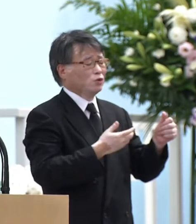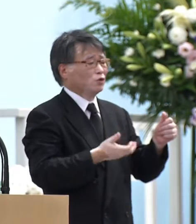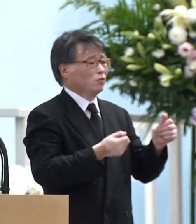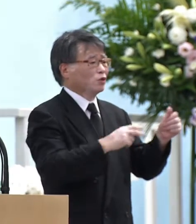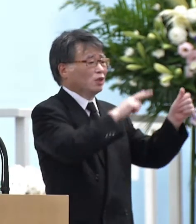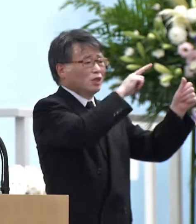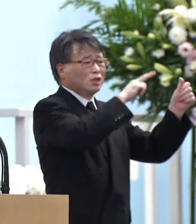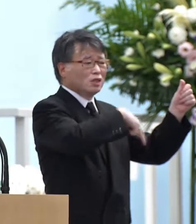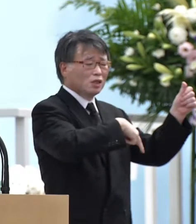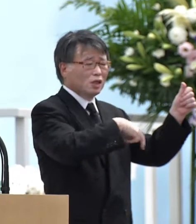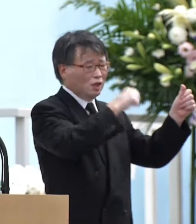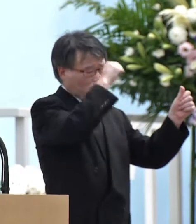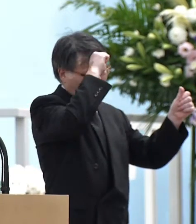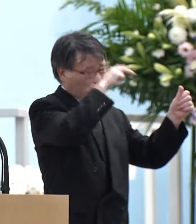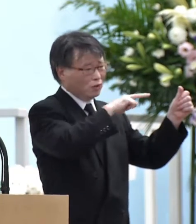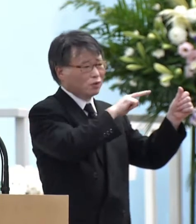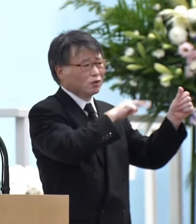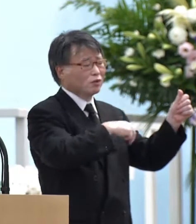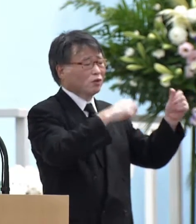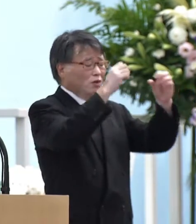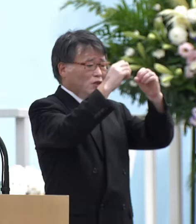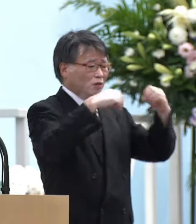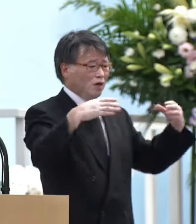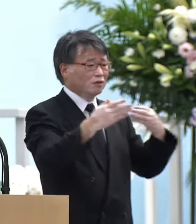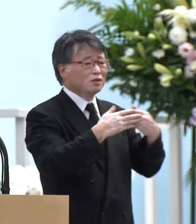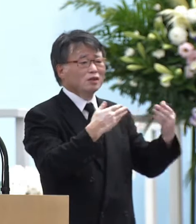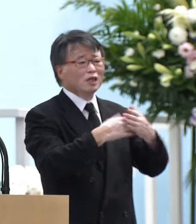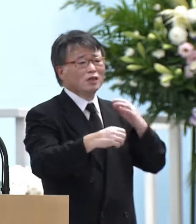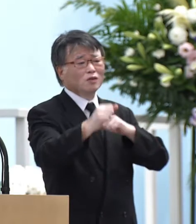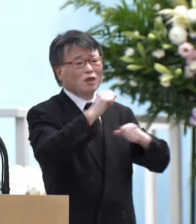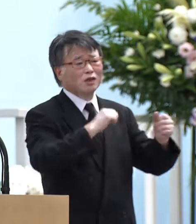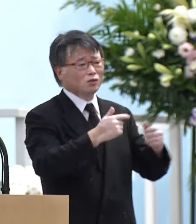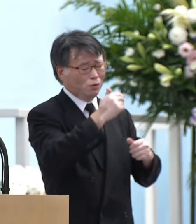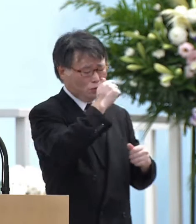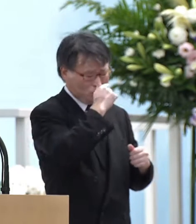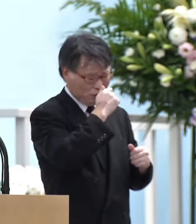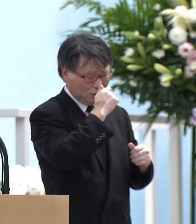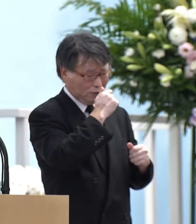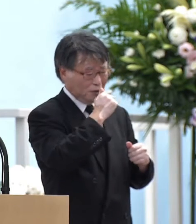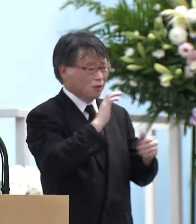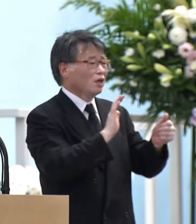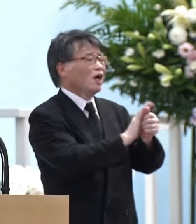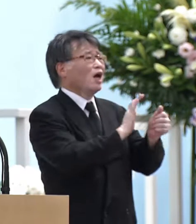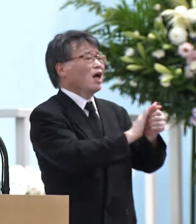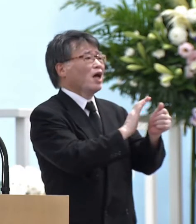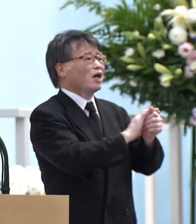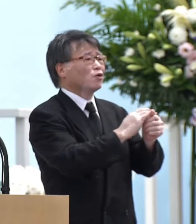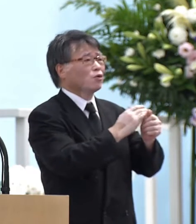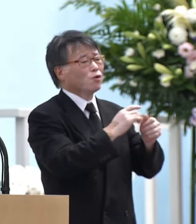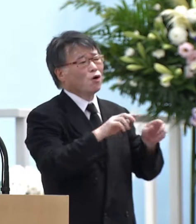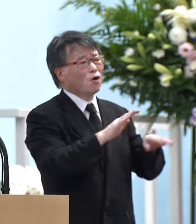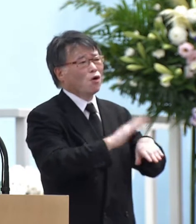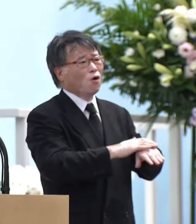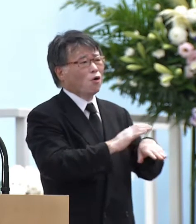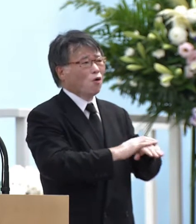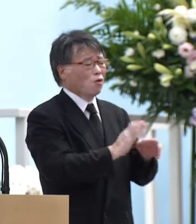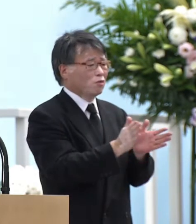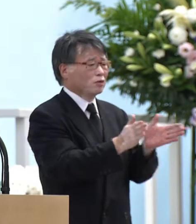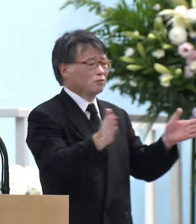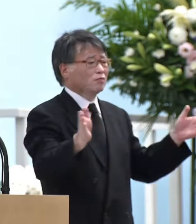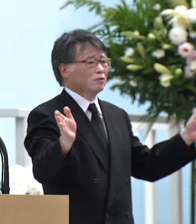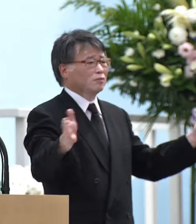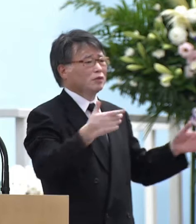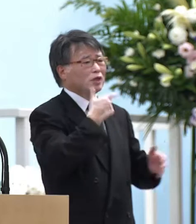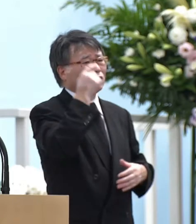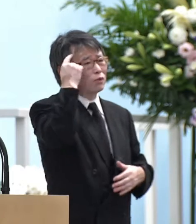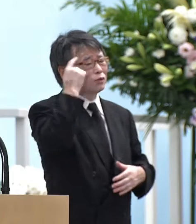Japanese government to pay serious attention to their needs and further enhance the support measures for them, including a screening process